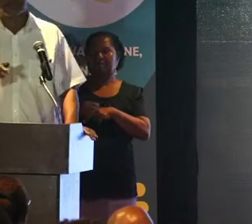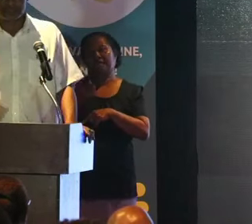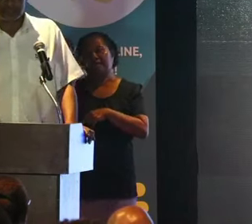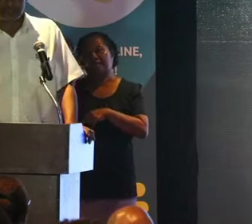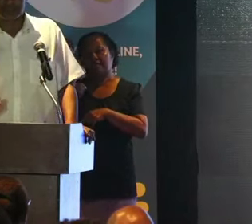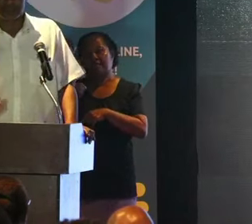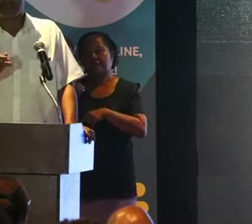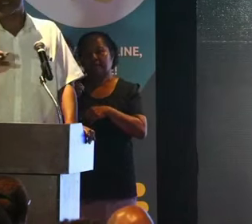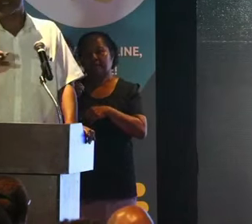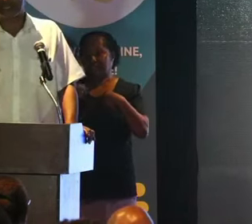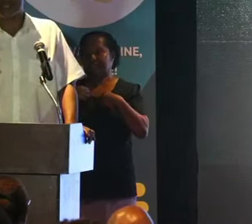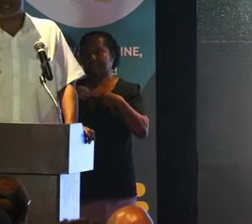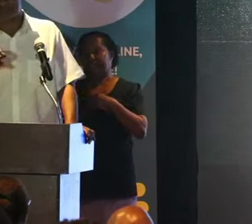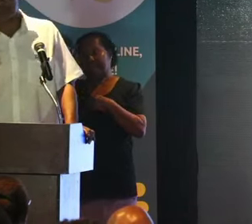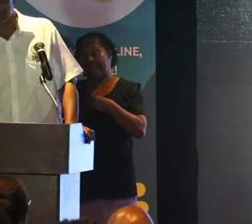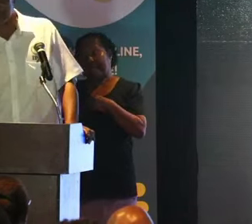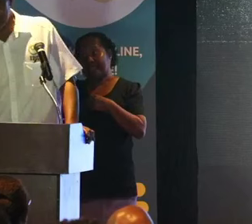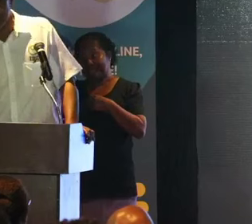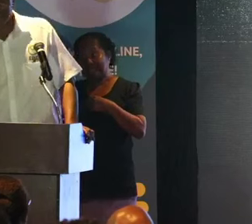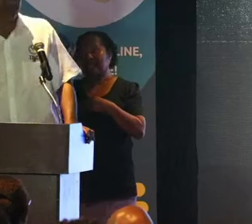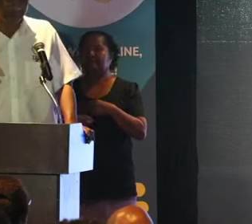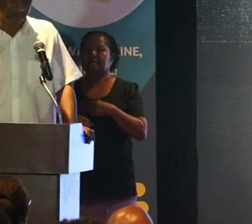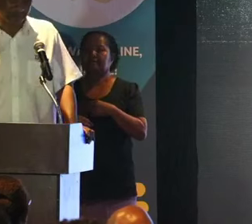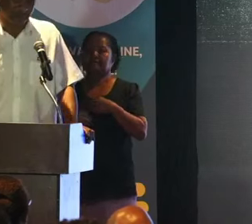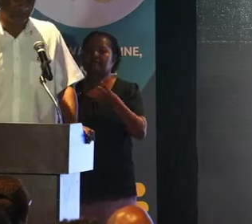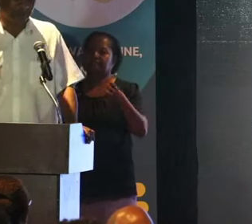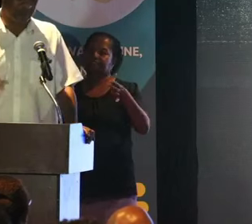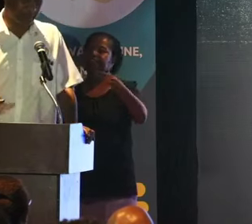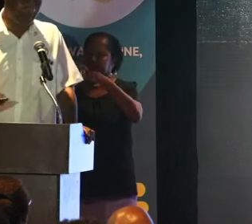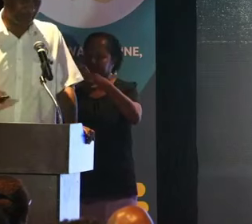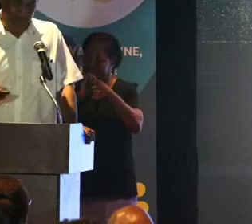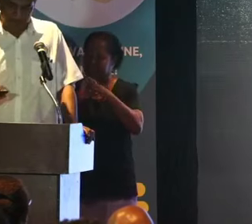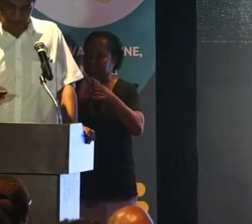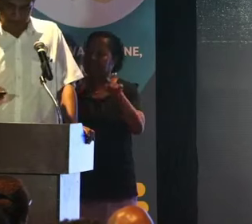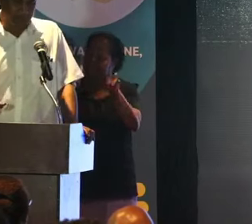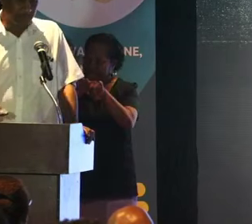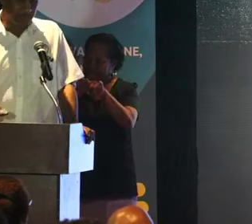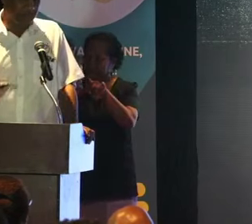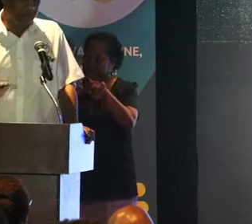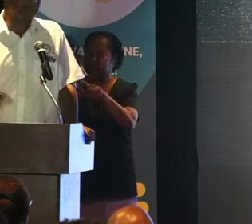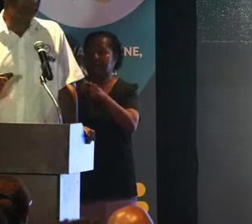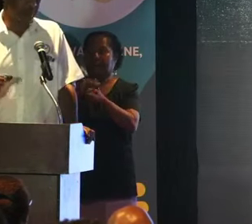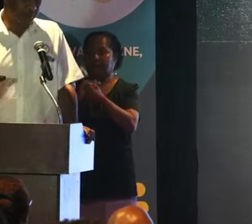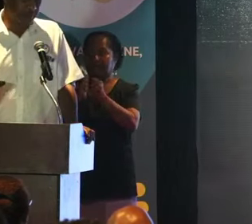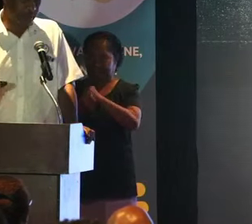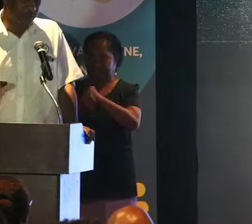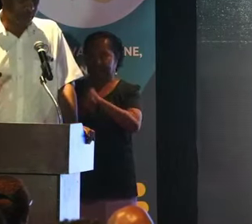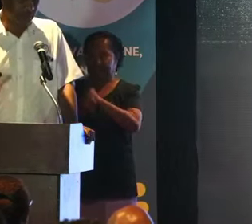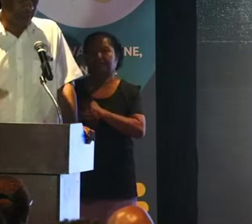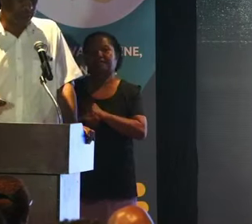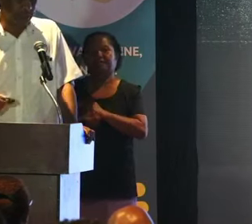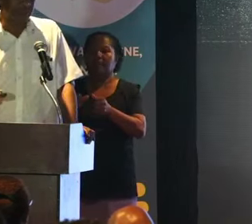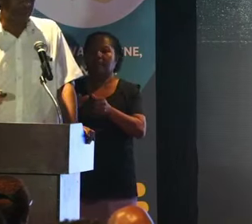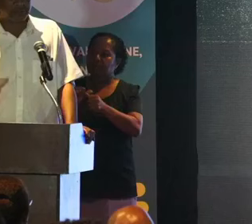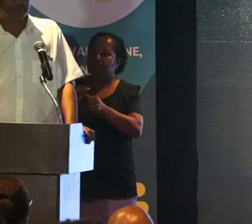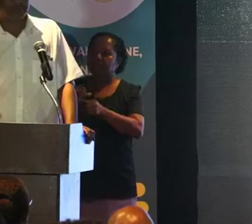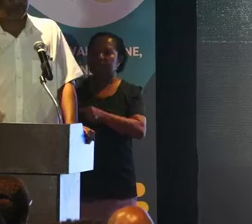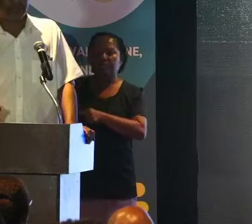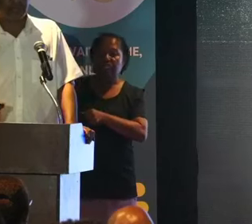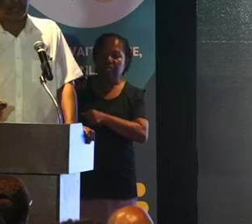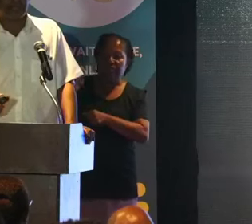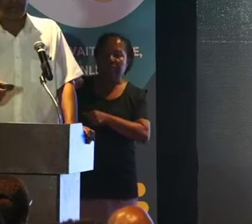before you register, because your business idea must also match the name of the business or company. So it's better to always check the name before